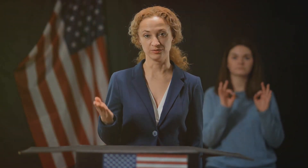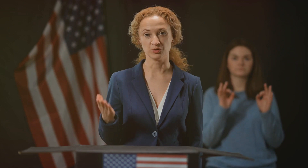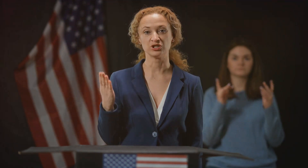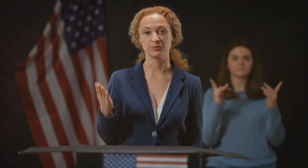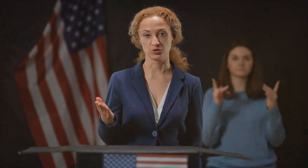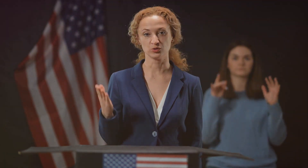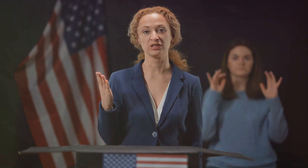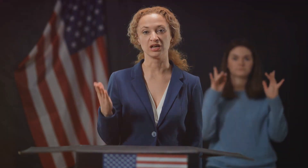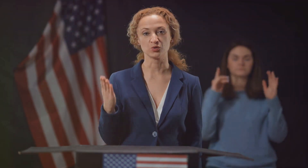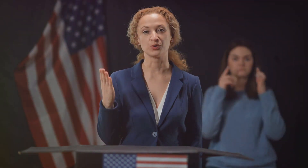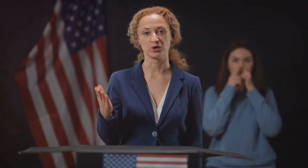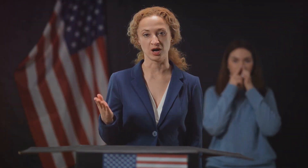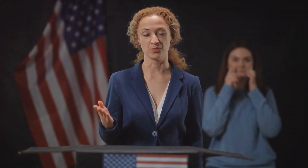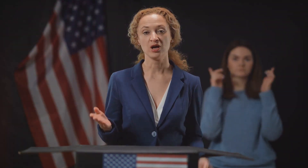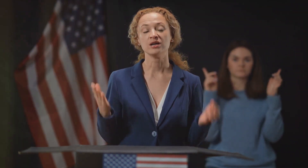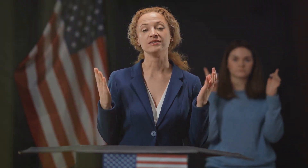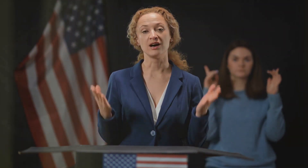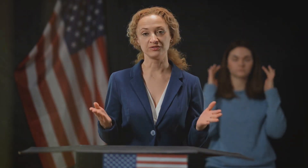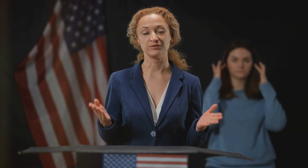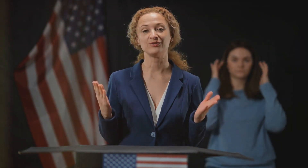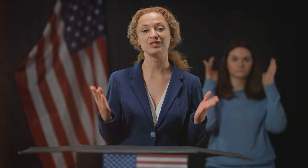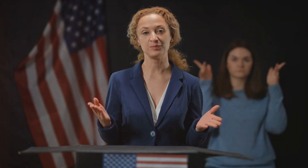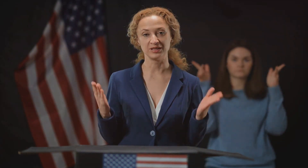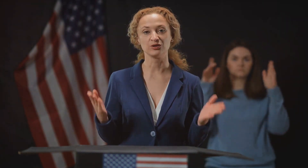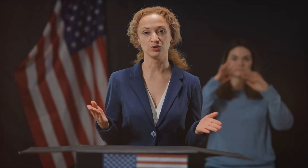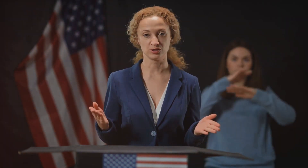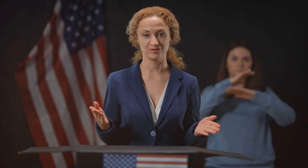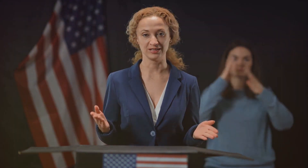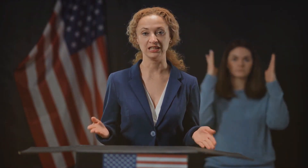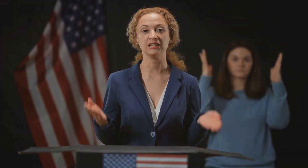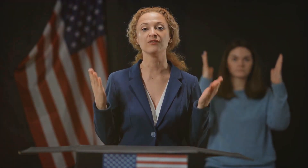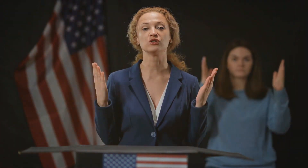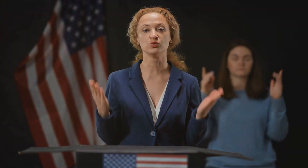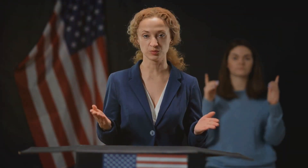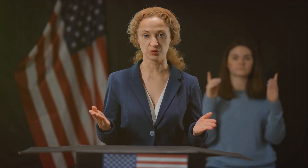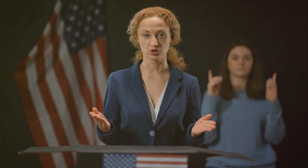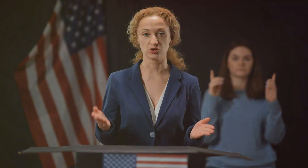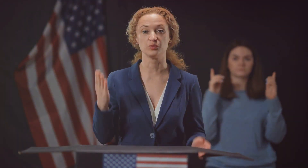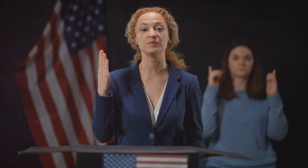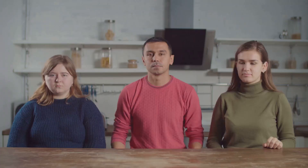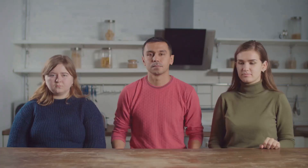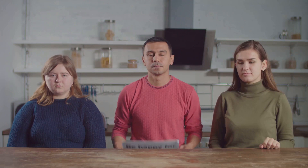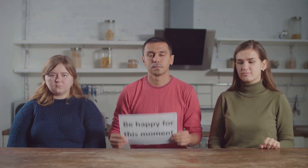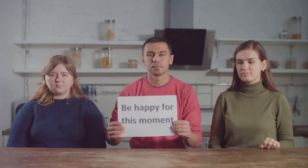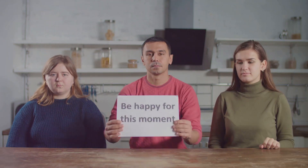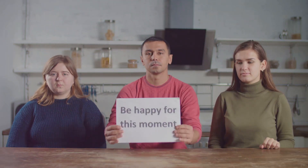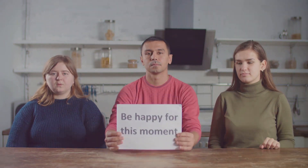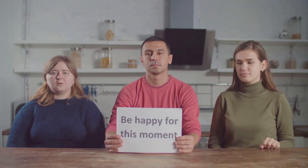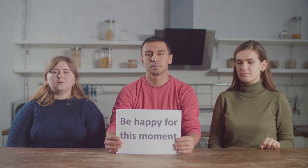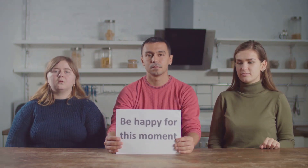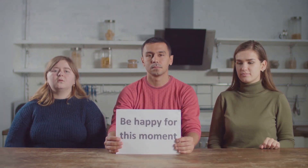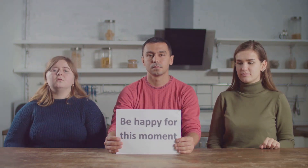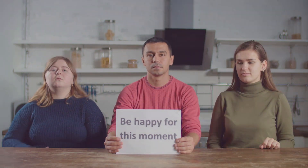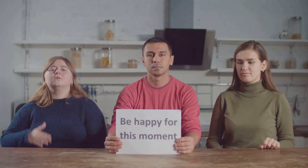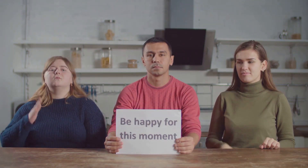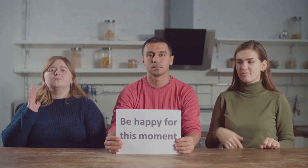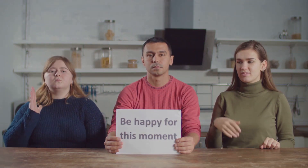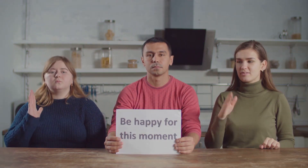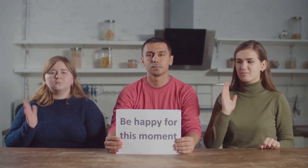stepped down, and Dr. I. King Jordan, a Deaf professor, was appointed as the new president. This event resonated across the